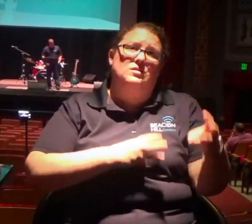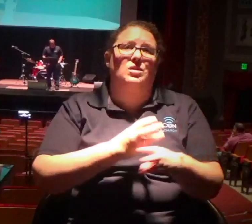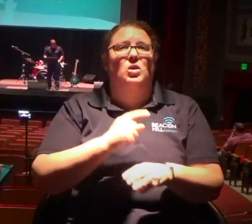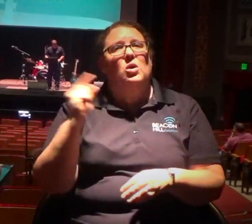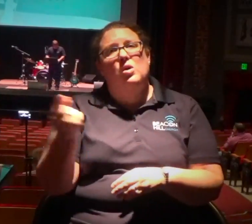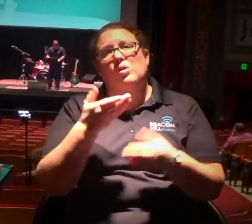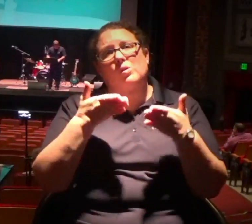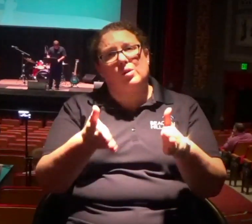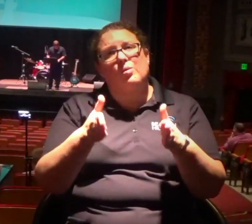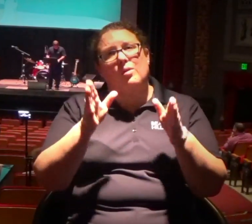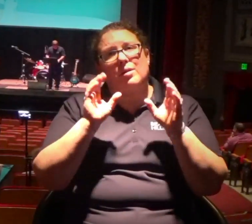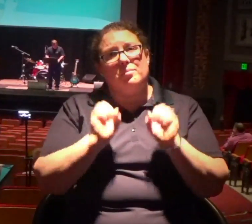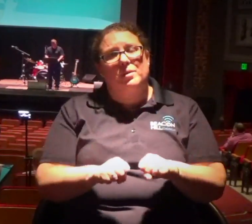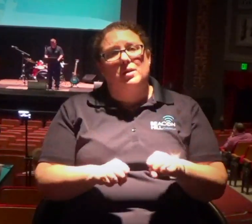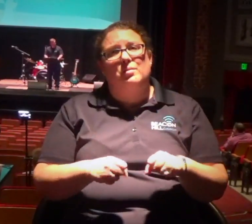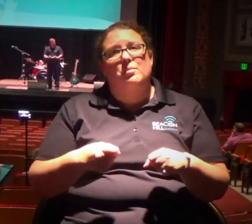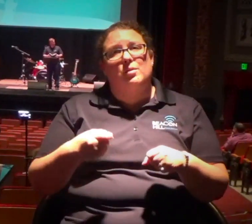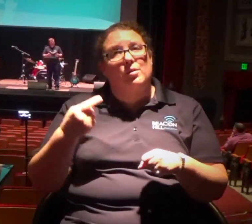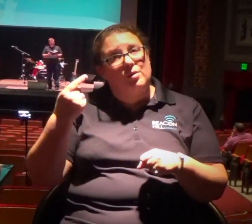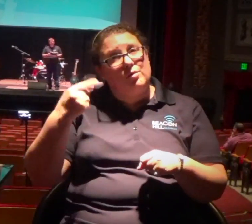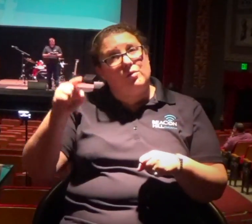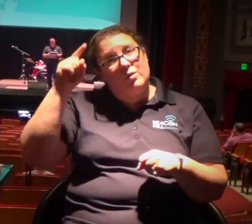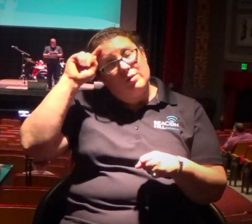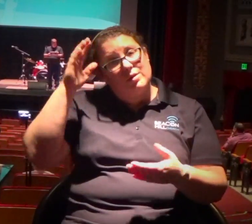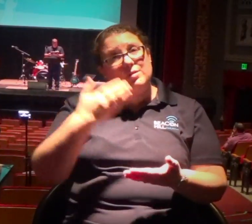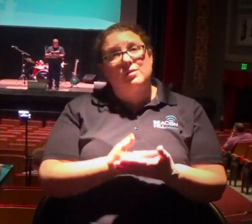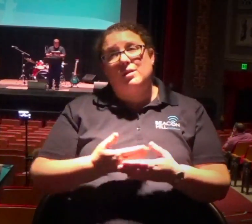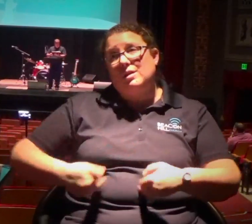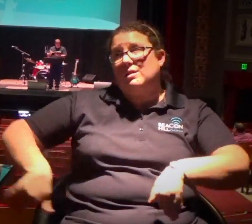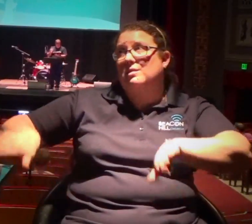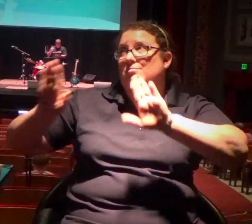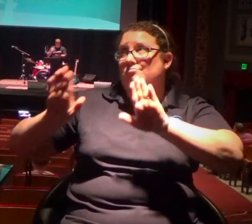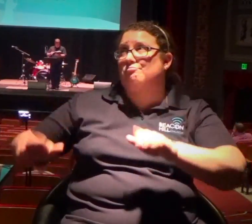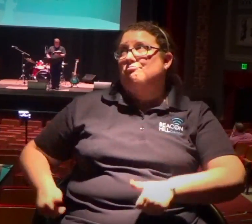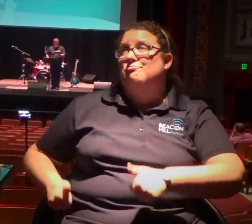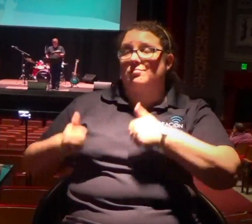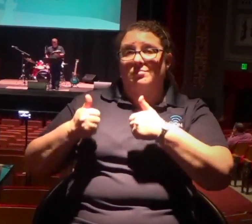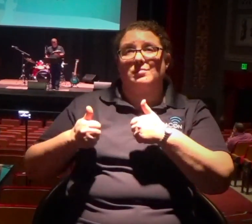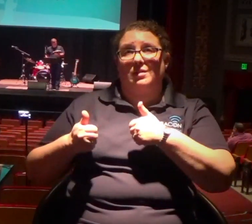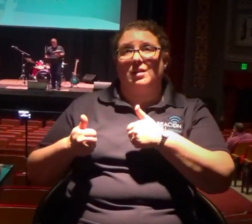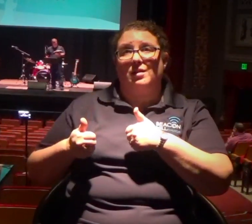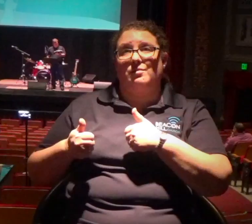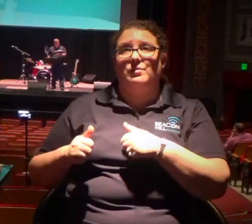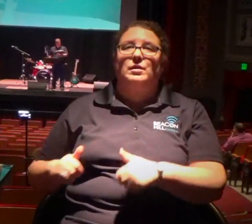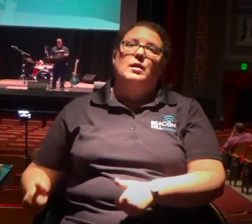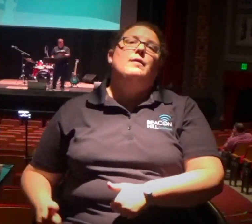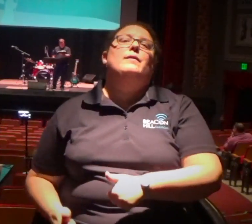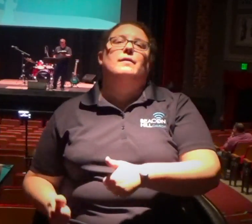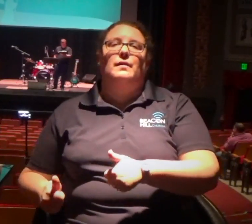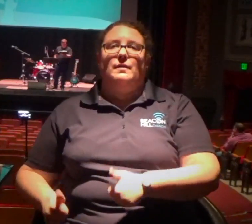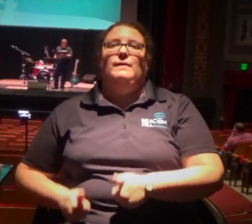life. The life and the death of Jesus Christ. But I got some good news for you this morning. Look at verse